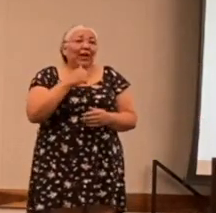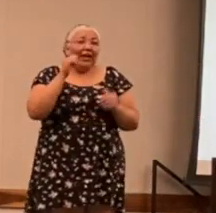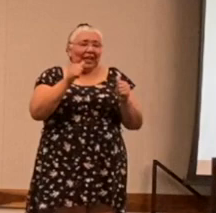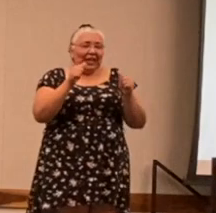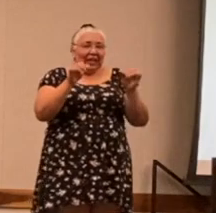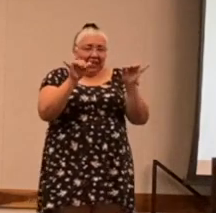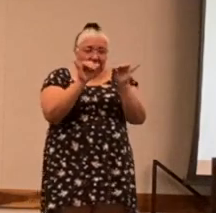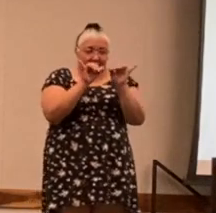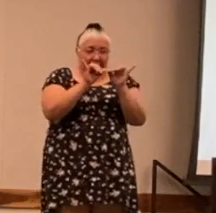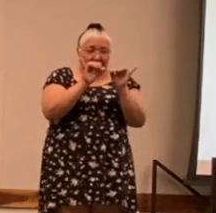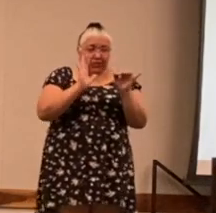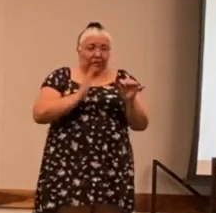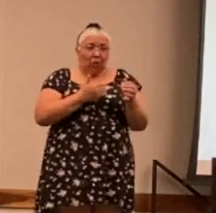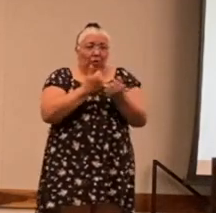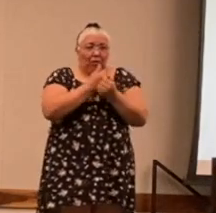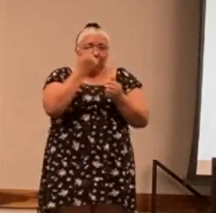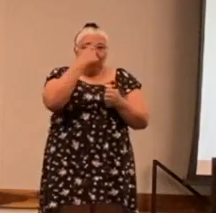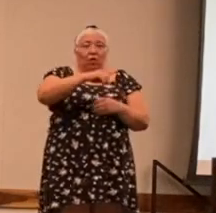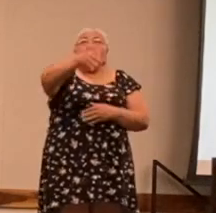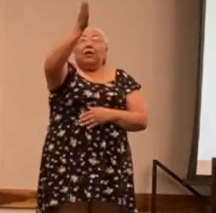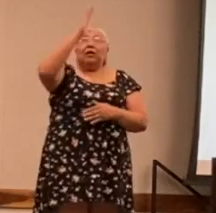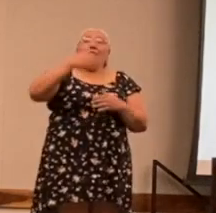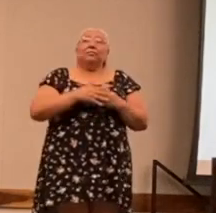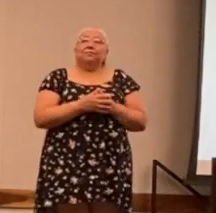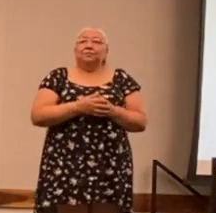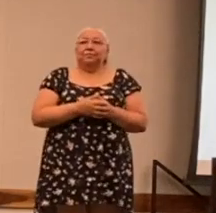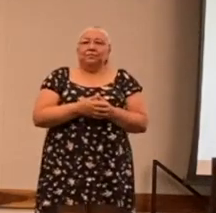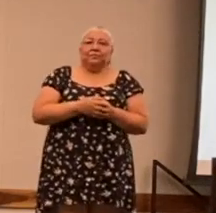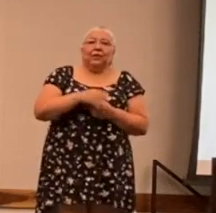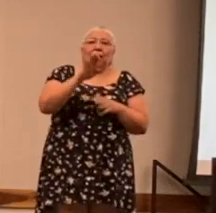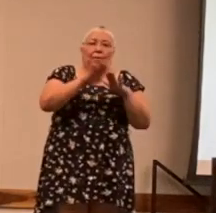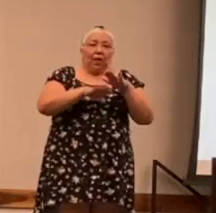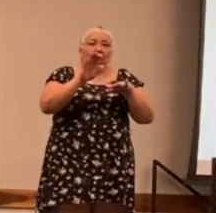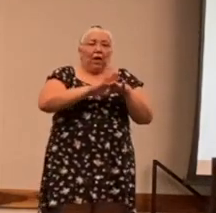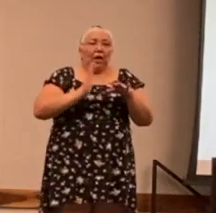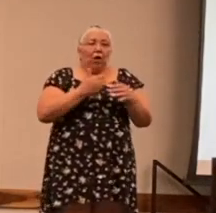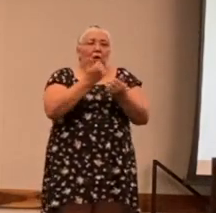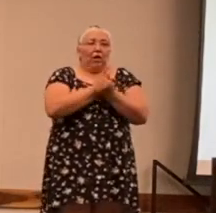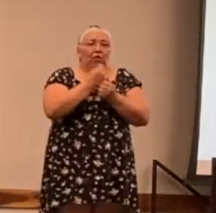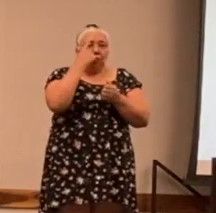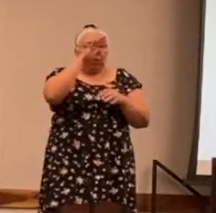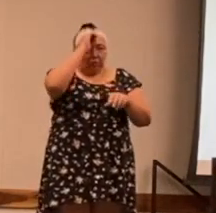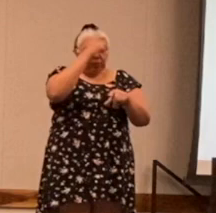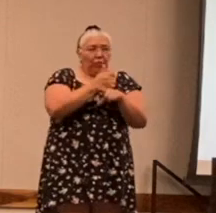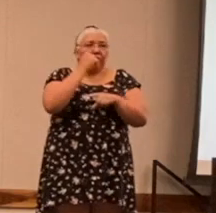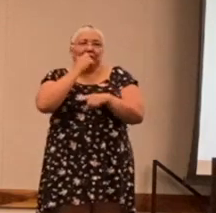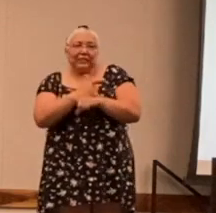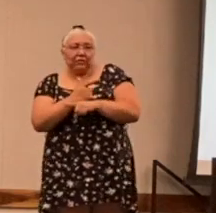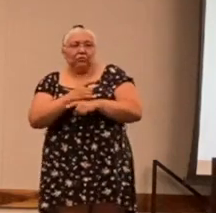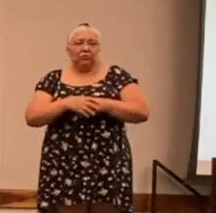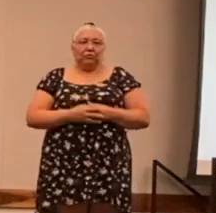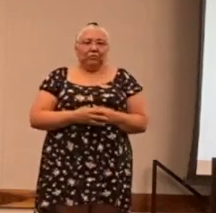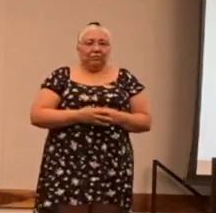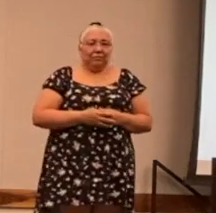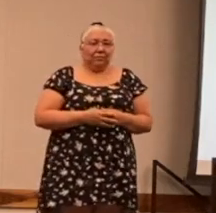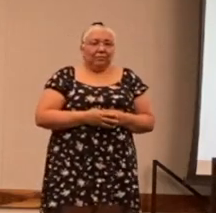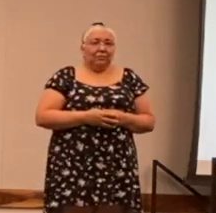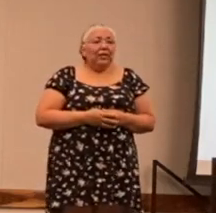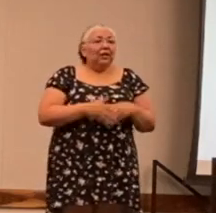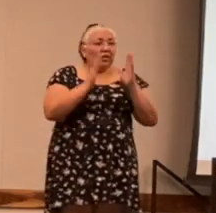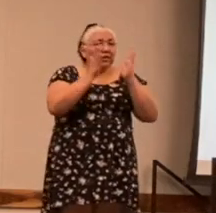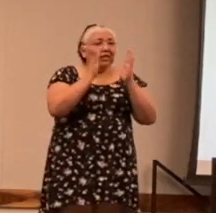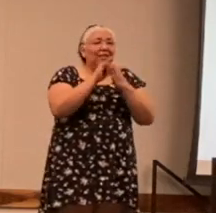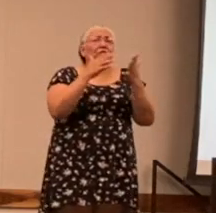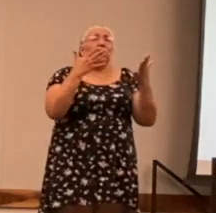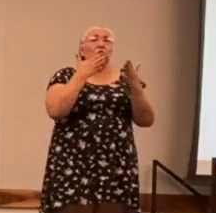gauge our love for the Father, our Heavenly Father, based on our love for our brothers and sisters. Listen, that is so